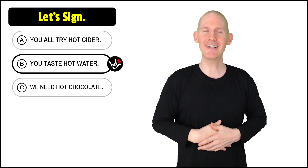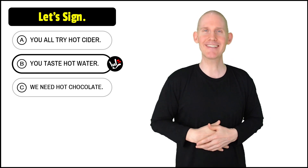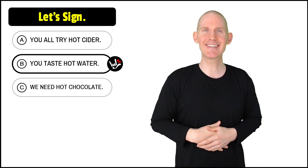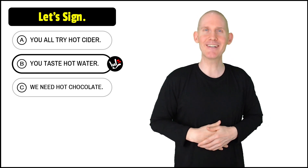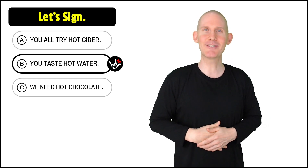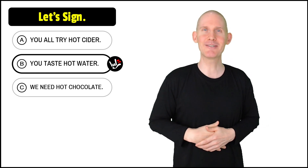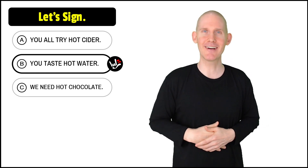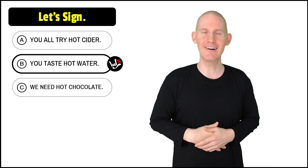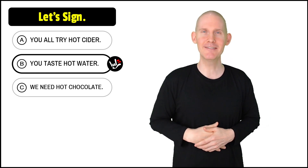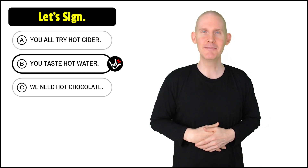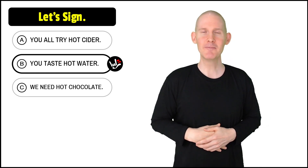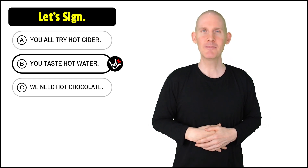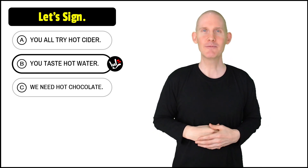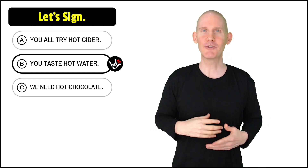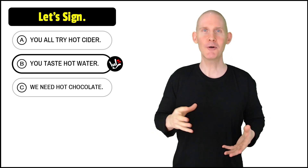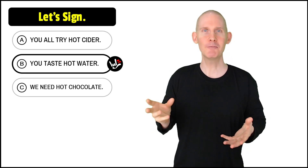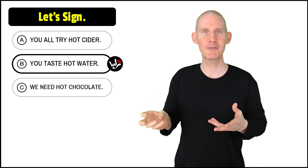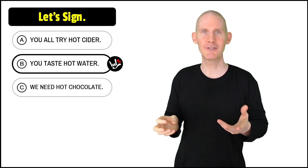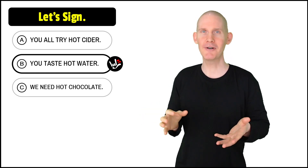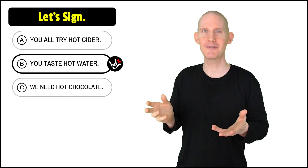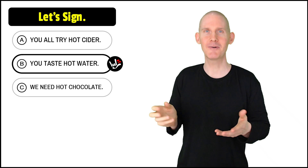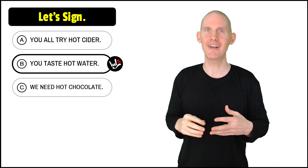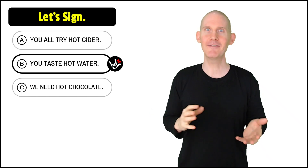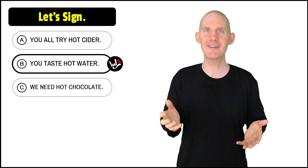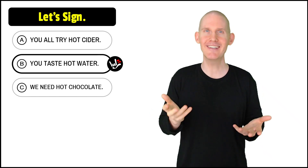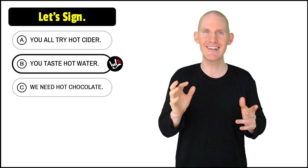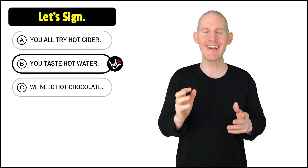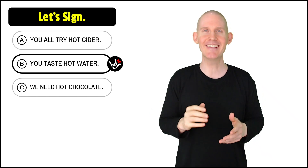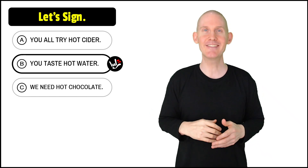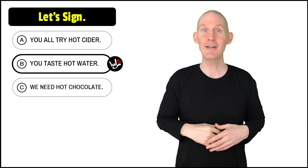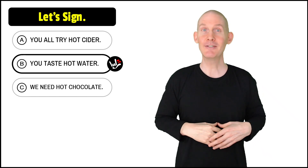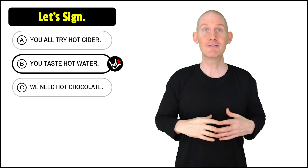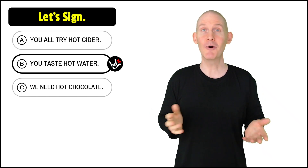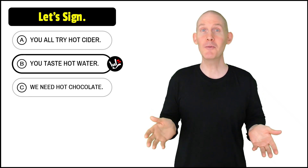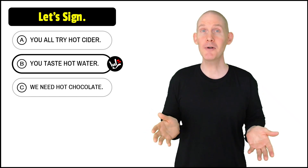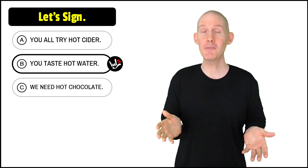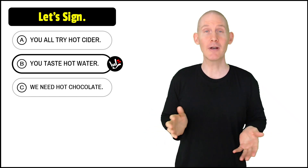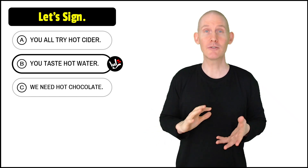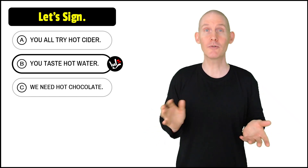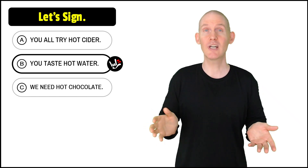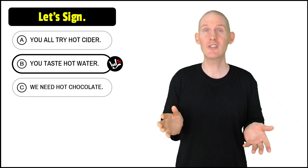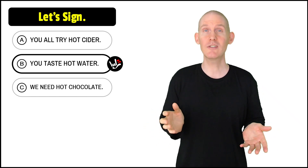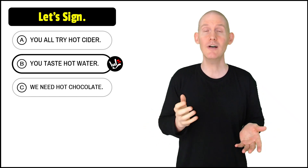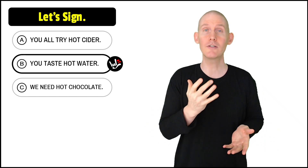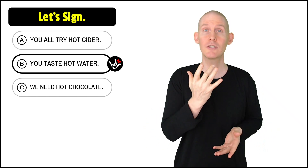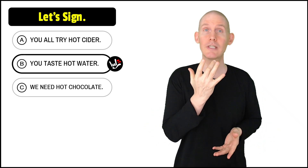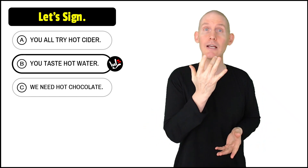to touch your tongue, germs, dirt, whatever on your hands, don't worry about it. Don't touch your tongue. Just get